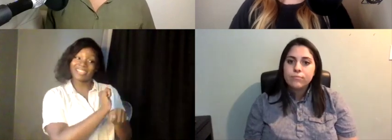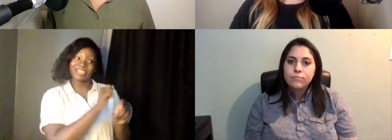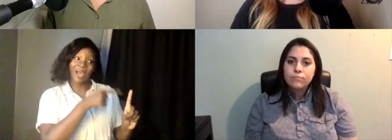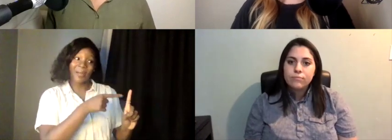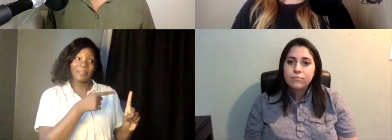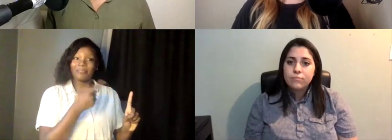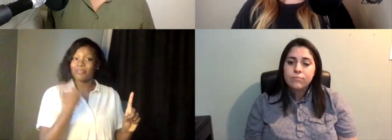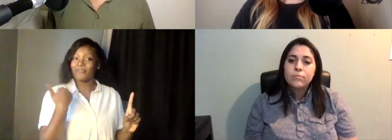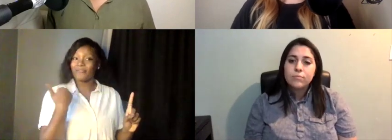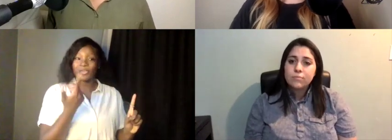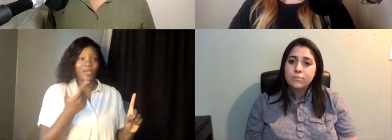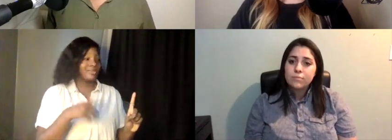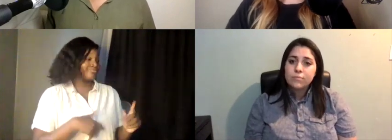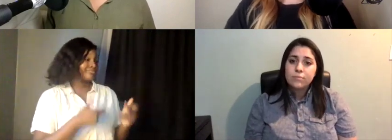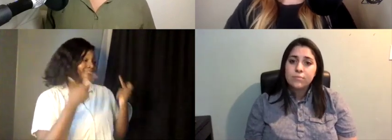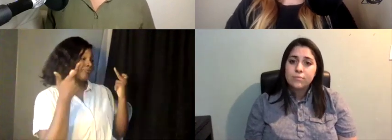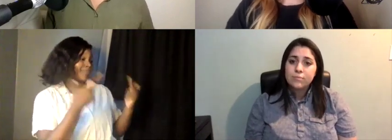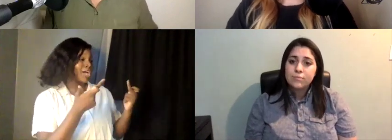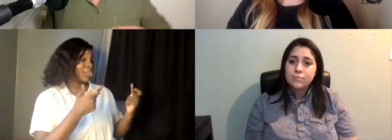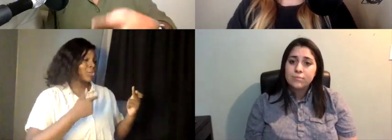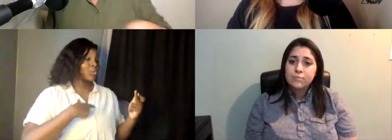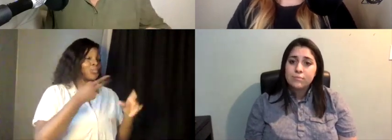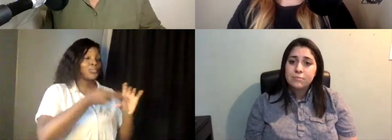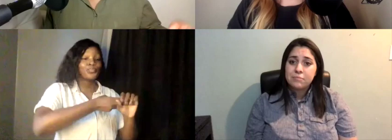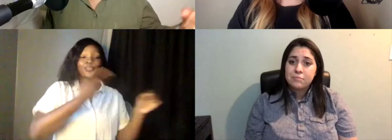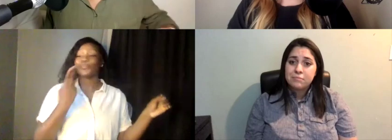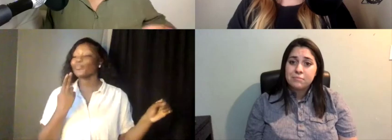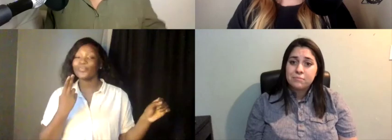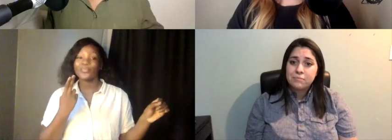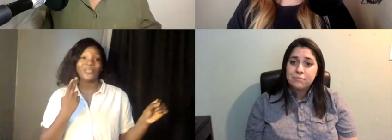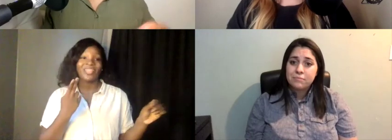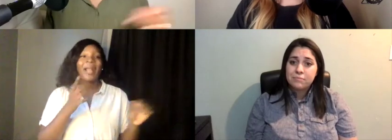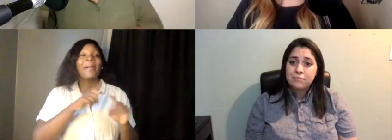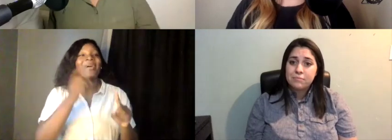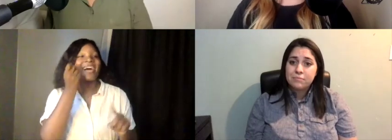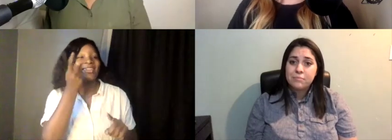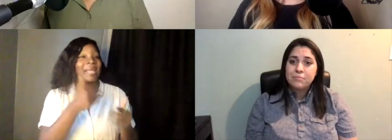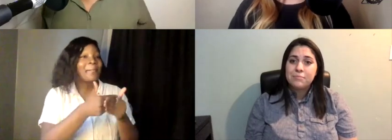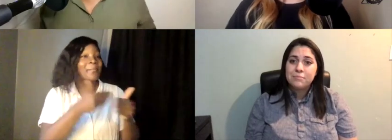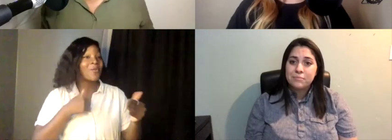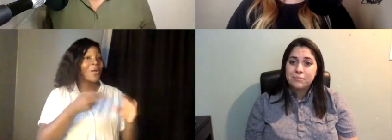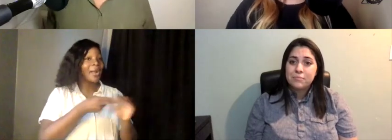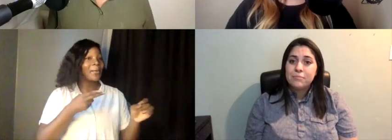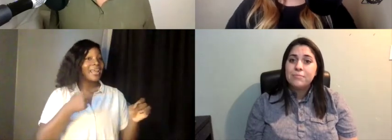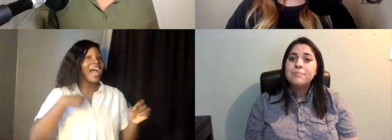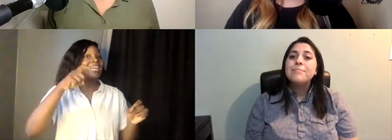what, fuck you, and I'm quitting. But I wanted to say fuck you before I quit, but now right. I quit.